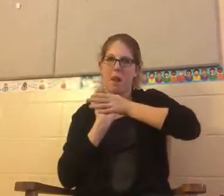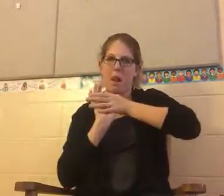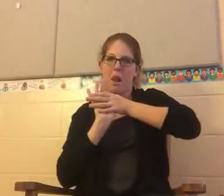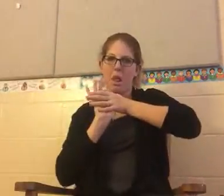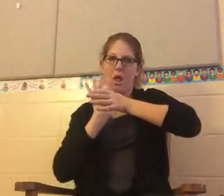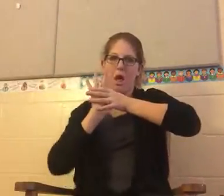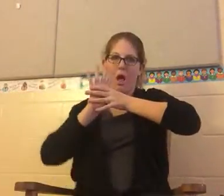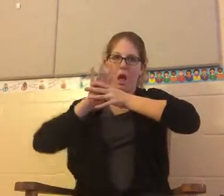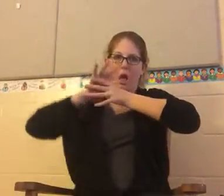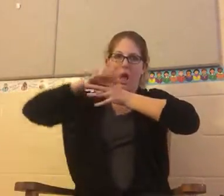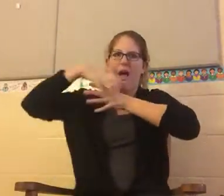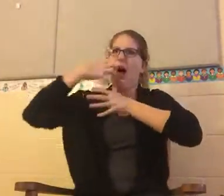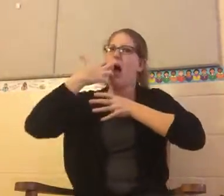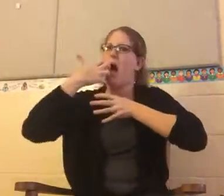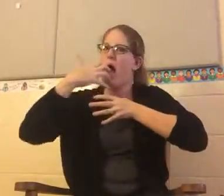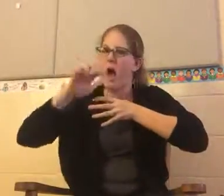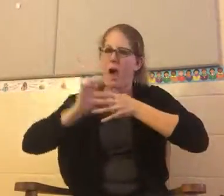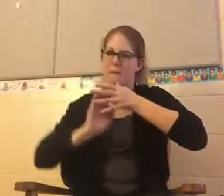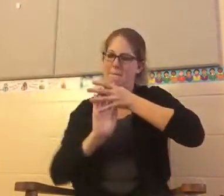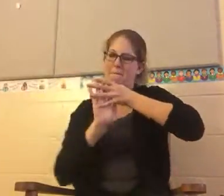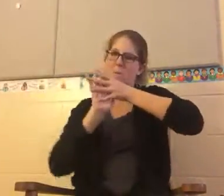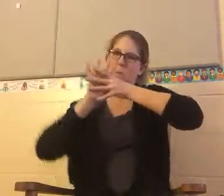moon poured out into the moon's surface.